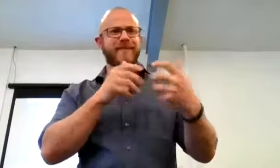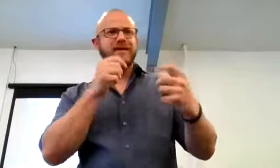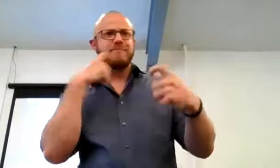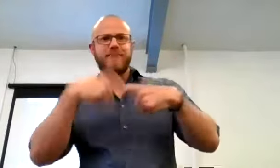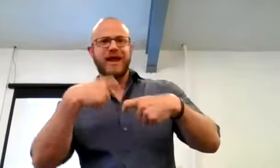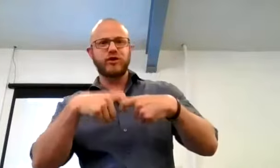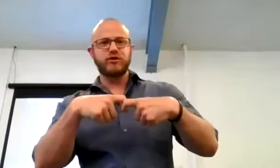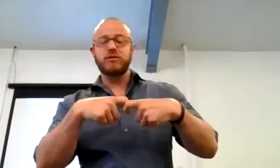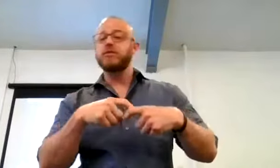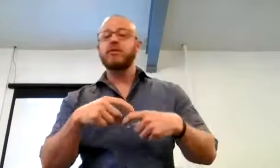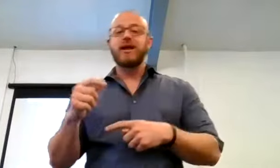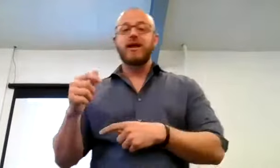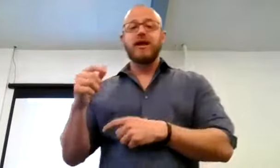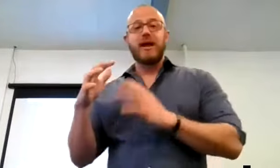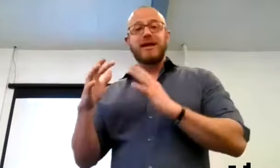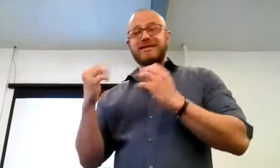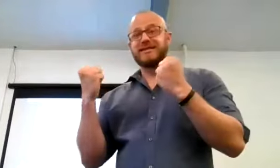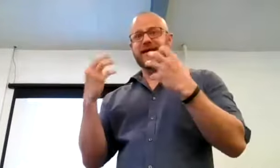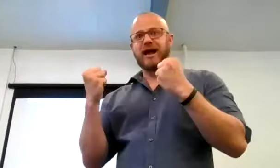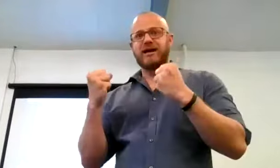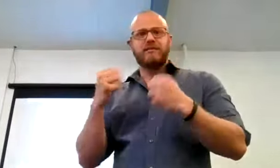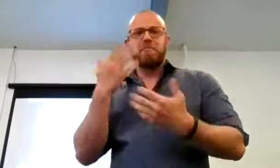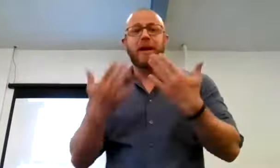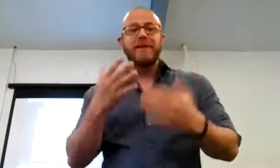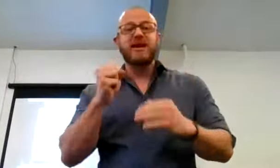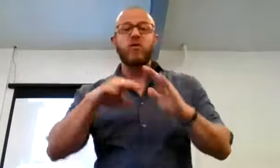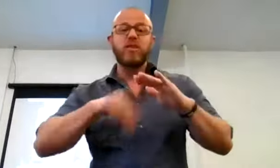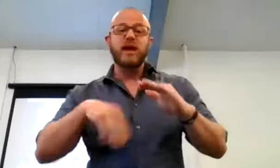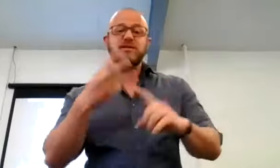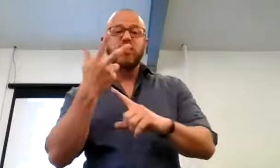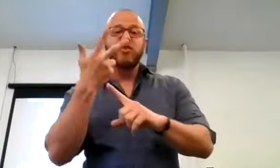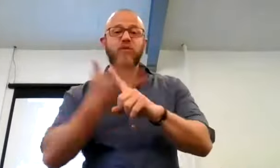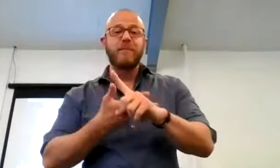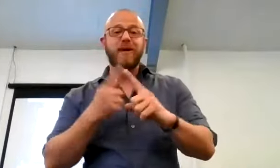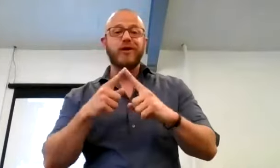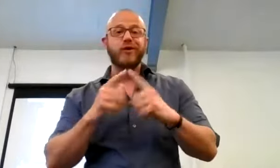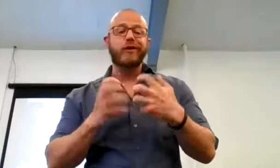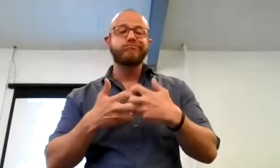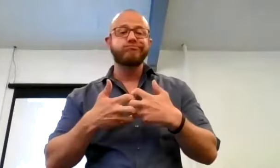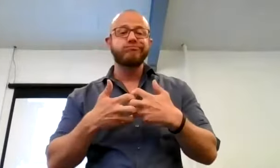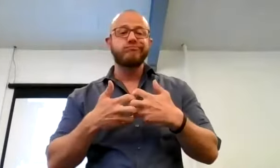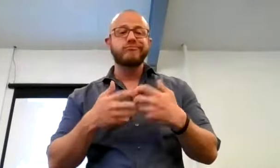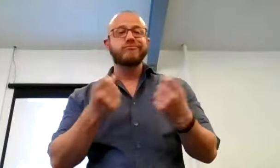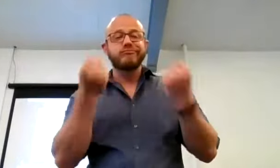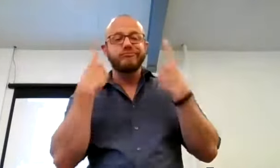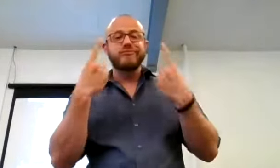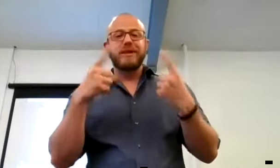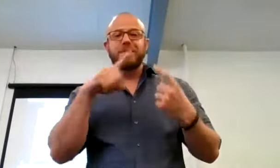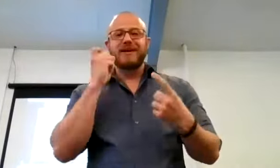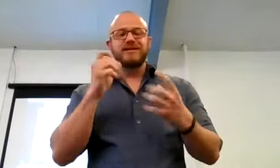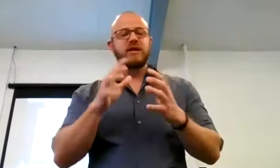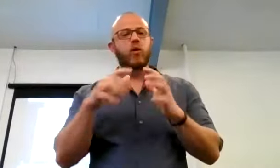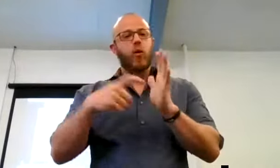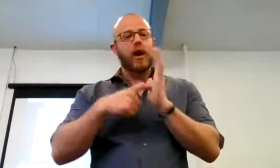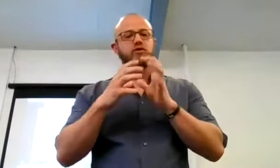really get used to knowing kind of some Spanish and whatnot. But literally, if you learn ASL, it takes like less than 3 months